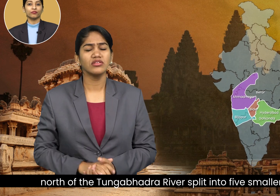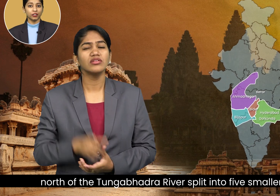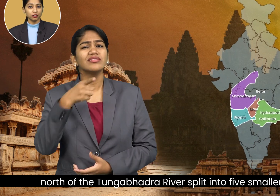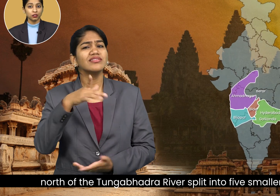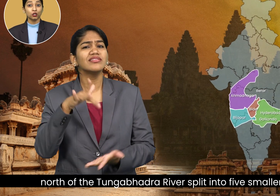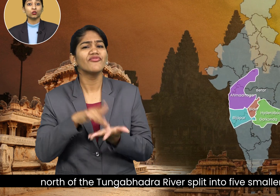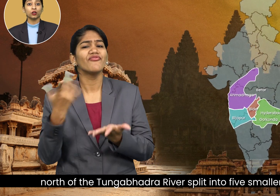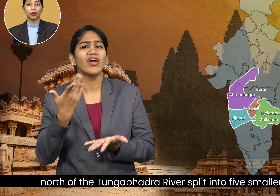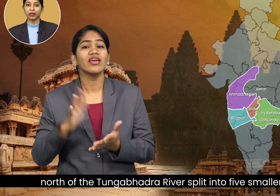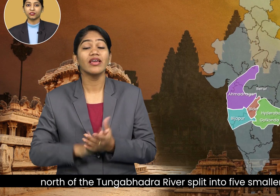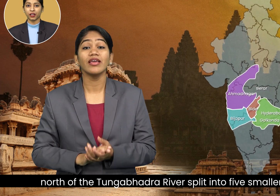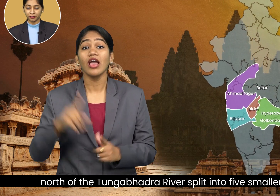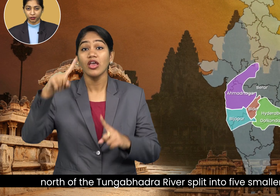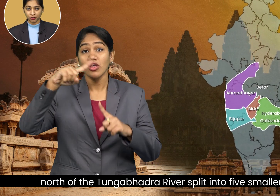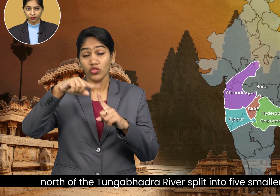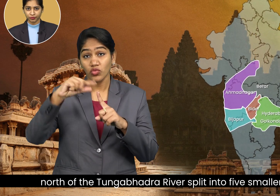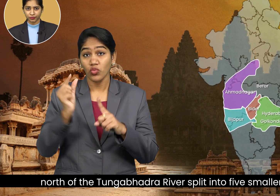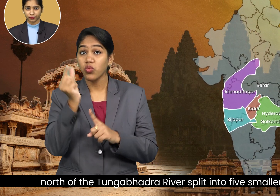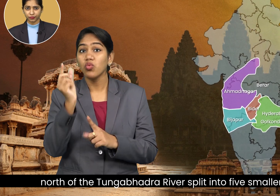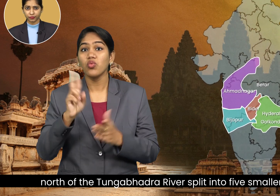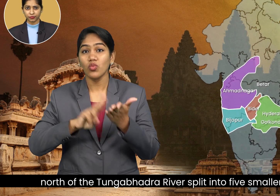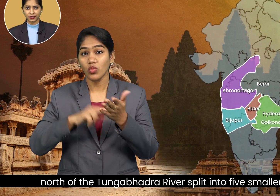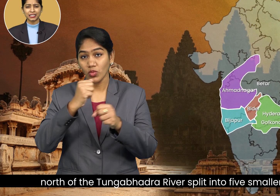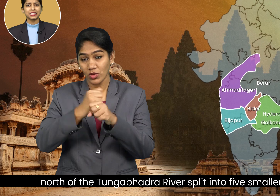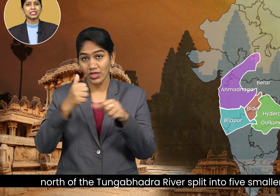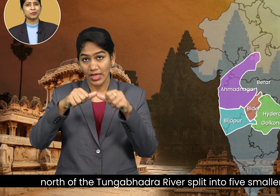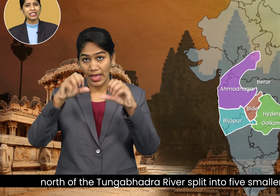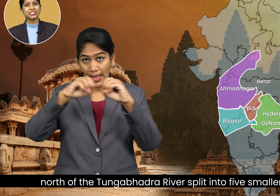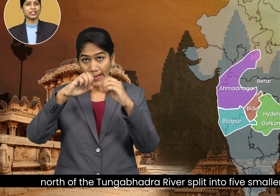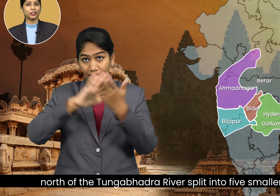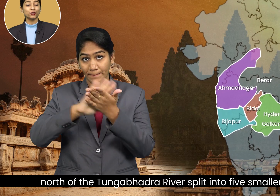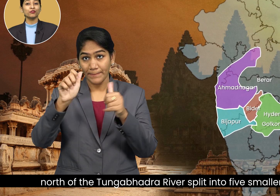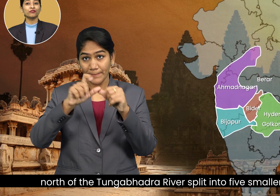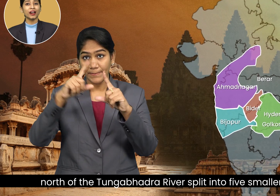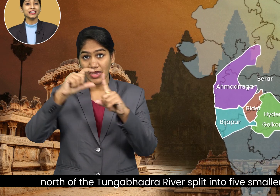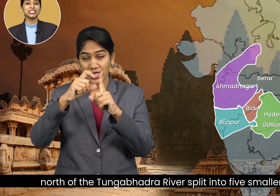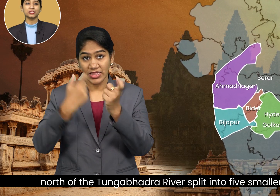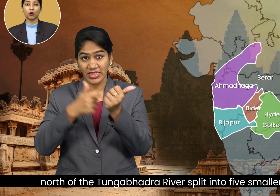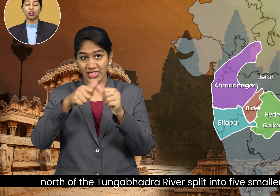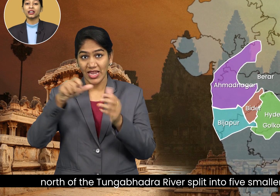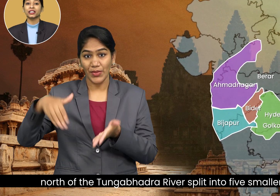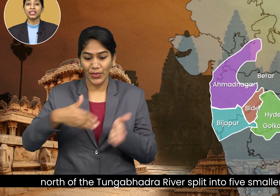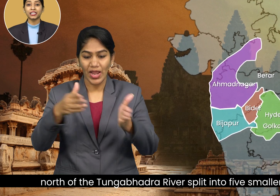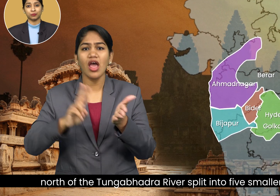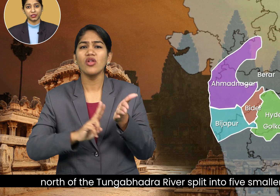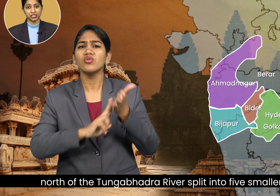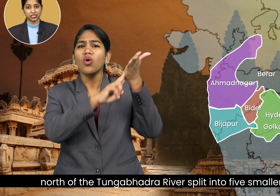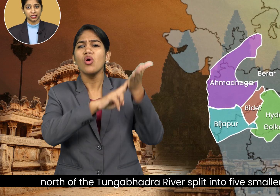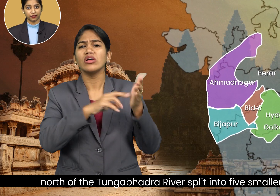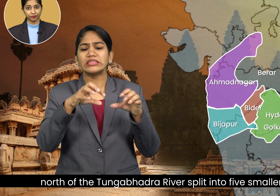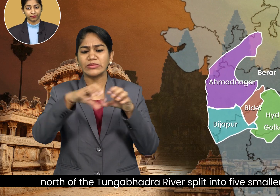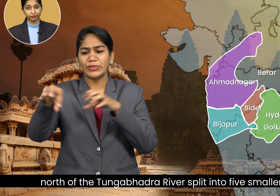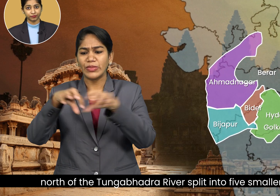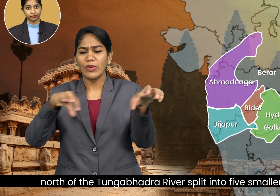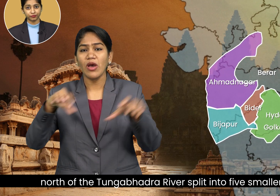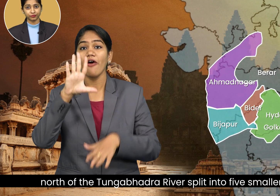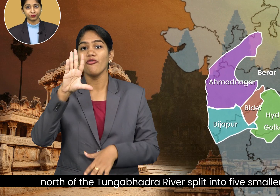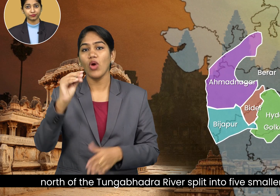north of the Tungabhadra river, split into 5 smaller kingdoms.